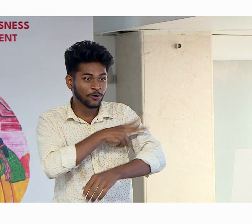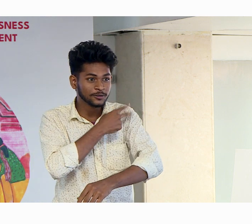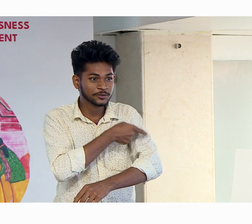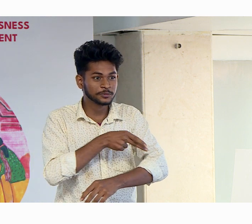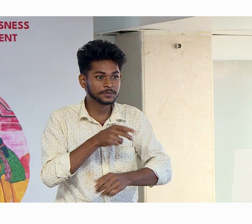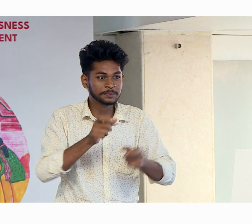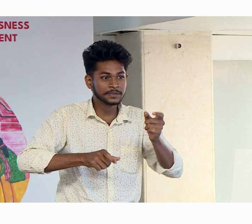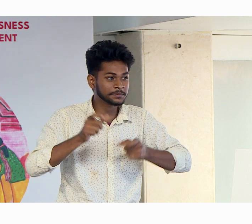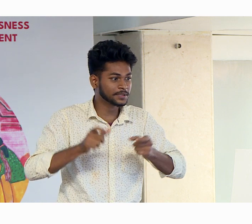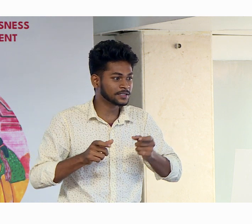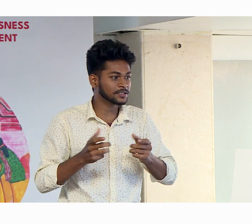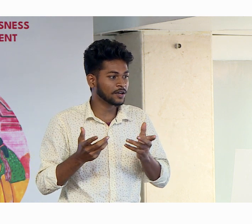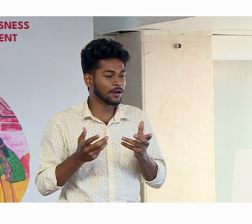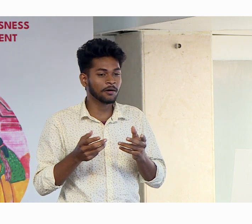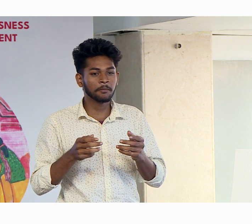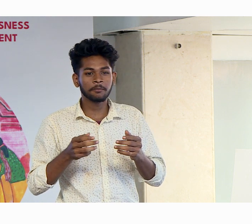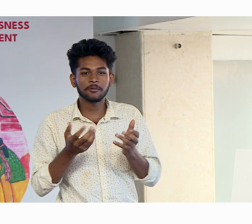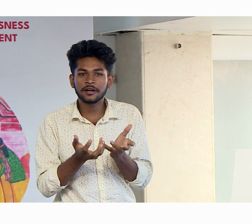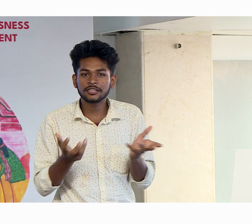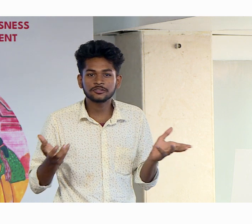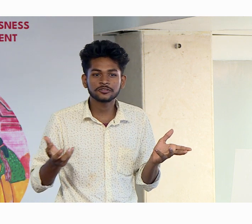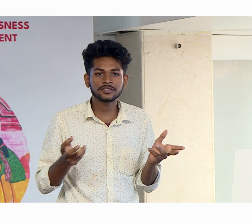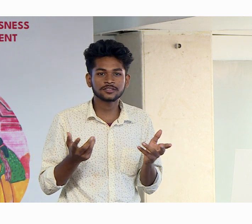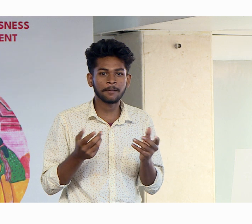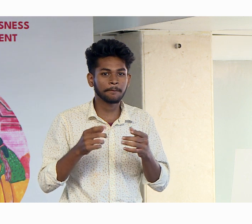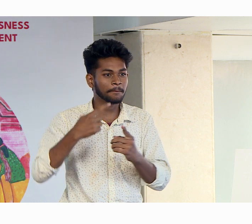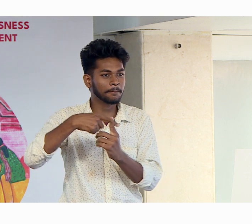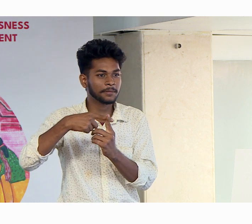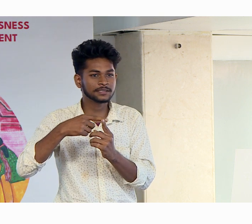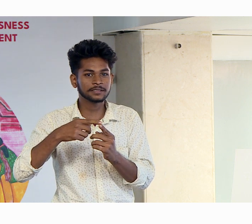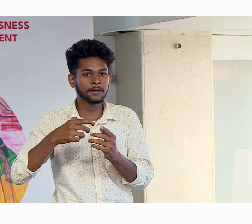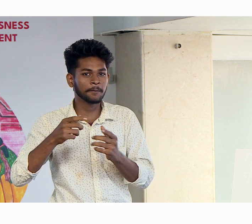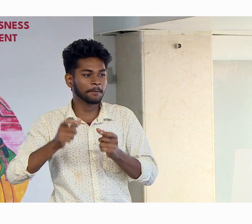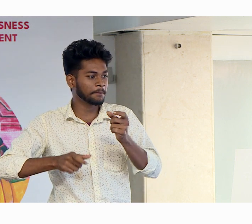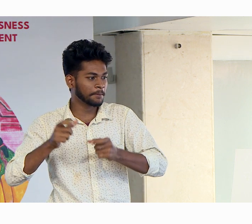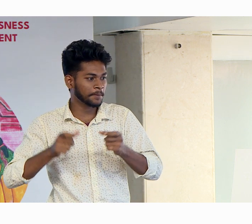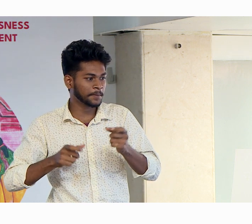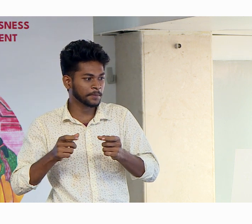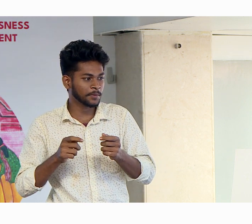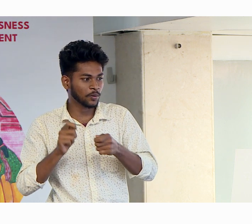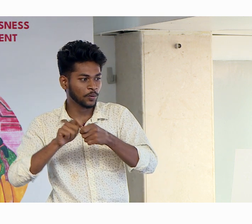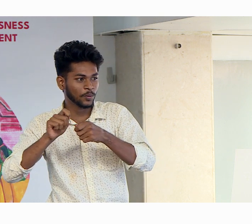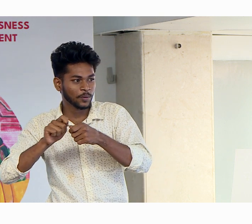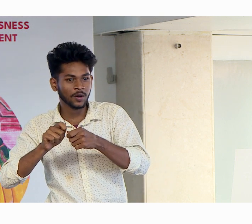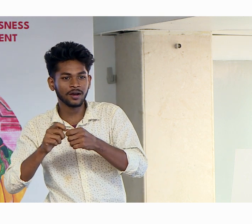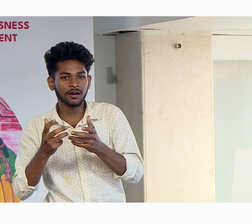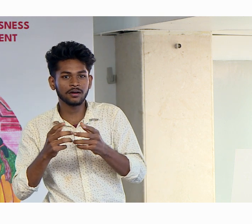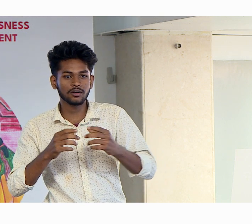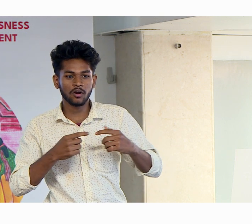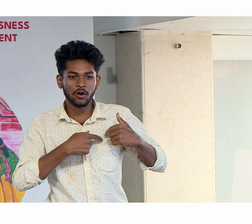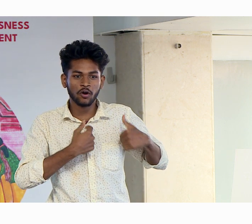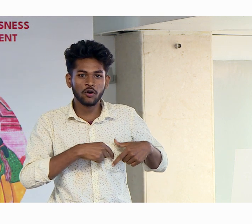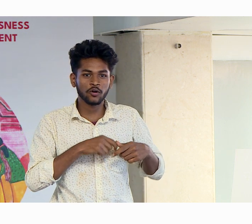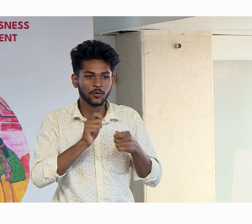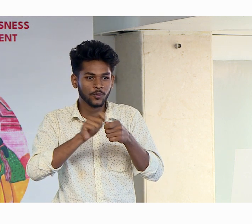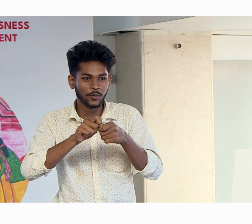of whom have a different view of what we mean by heart failure, what the implications of it are, and what's best to do about it. So